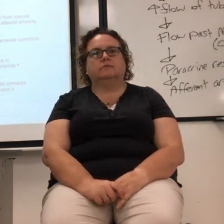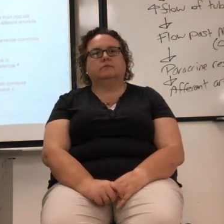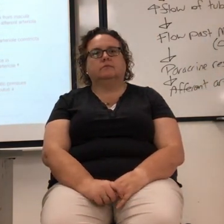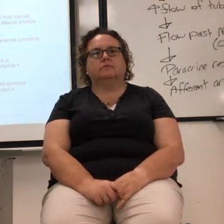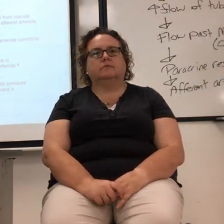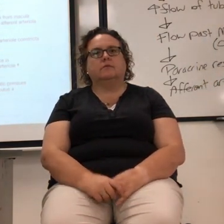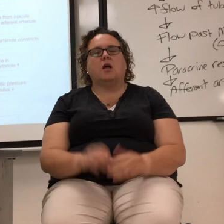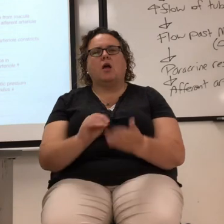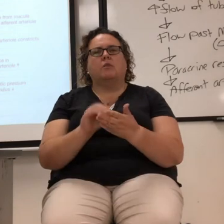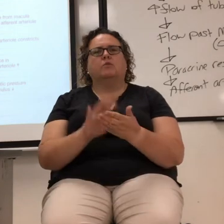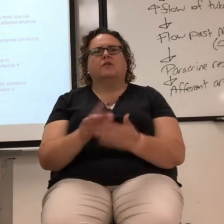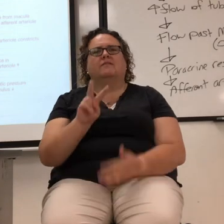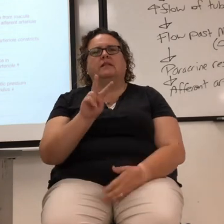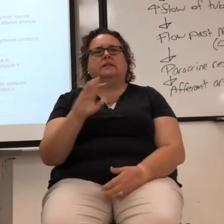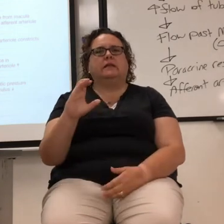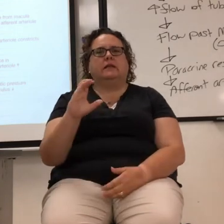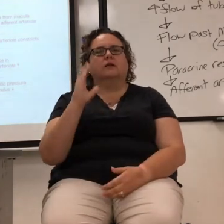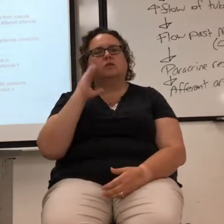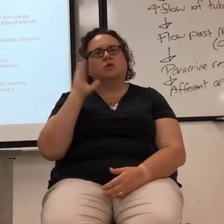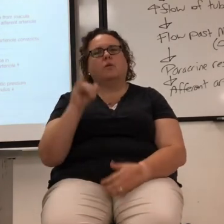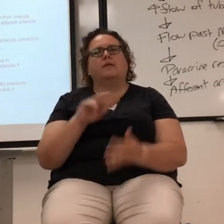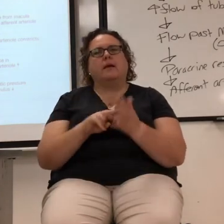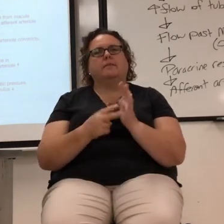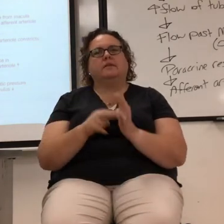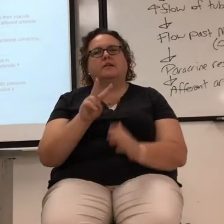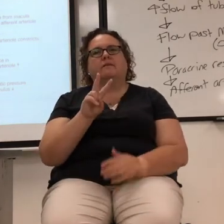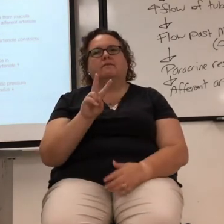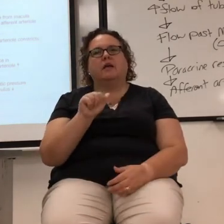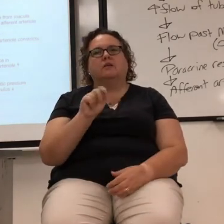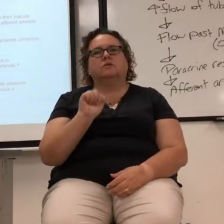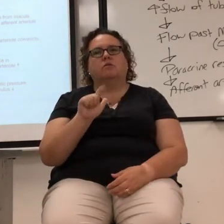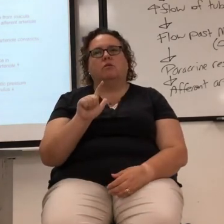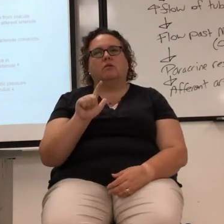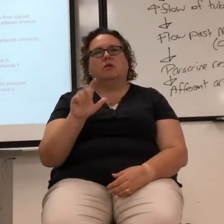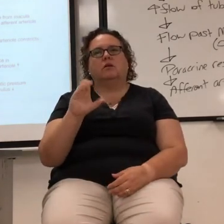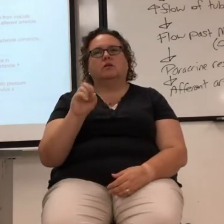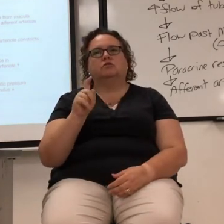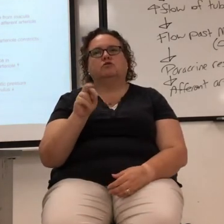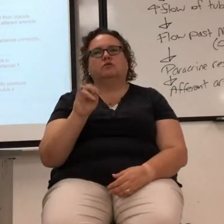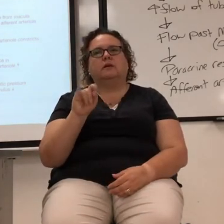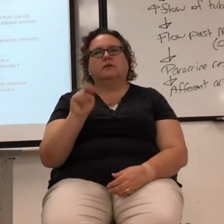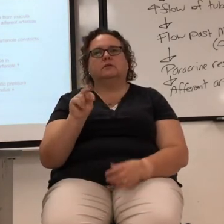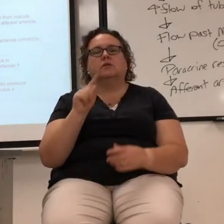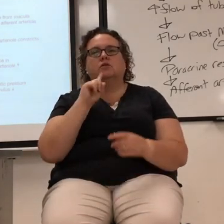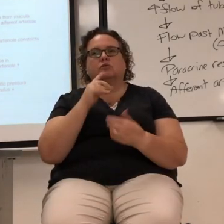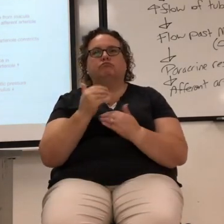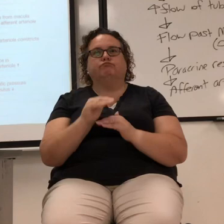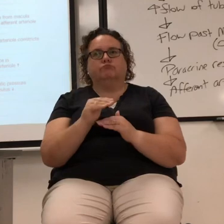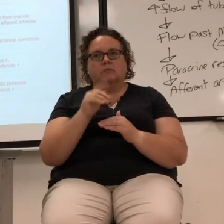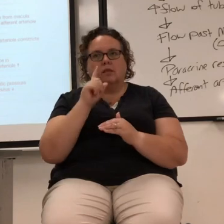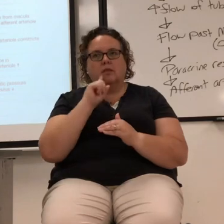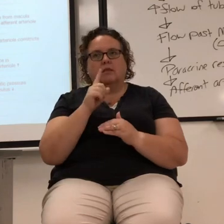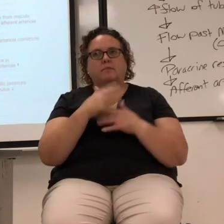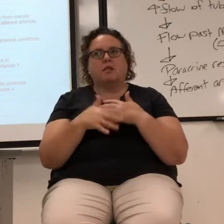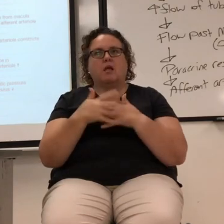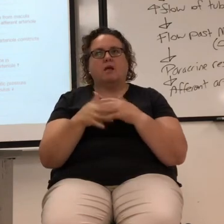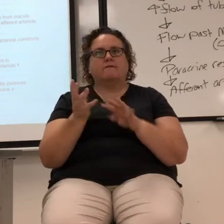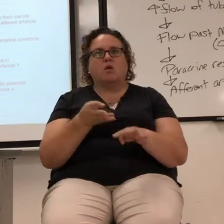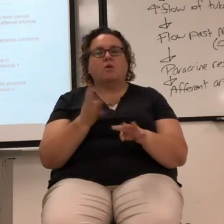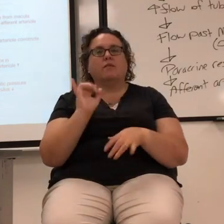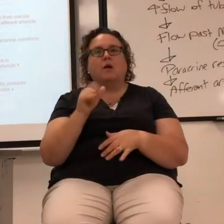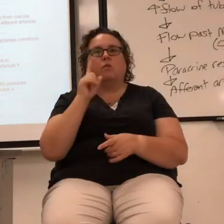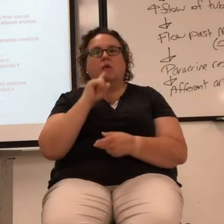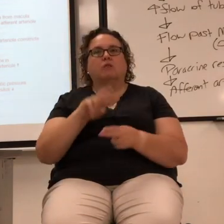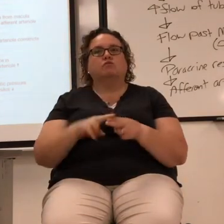I'll put VC, you know what that means, vasoconstrict, increase the resistance to the blood flow there. That's going to drop the